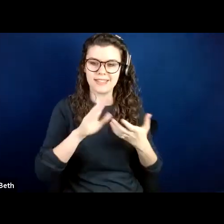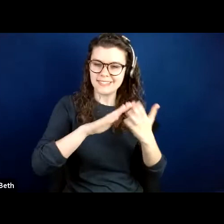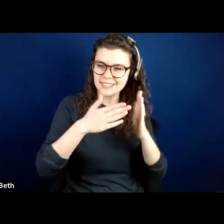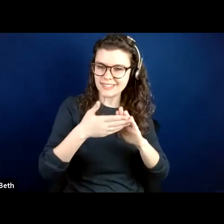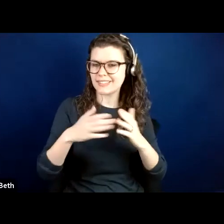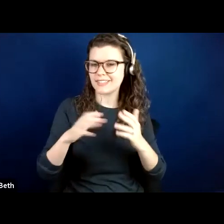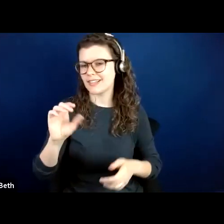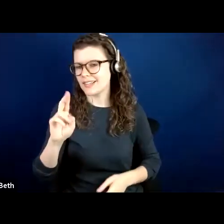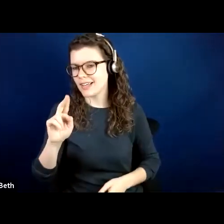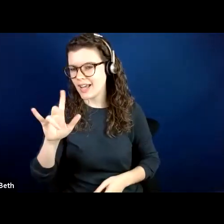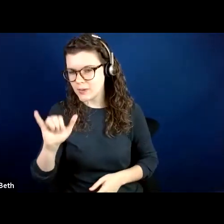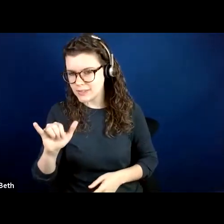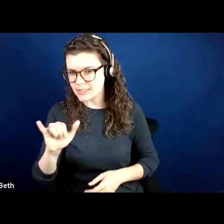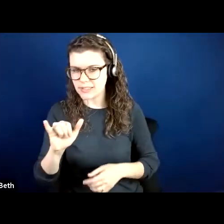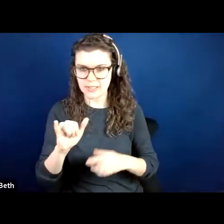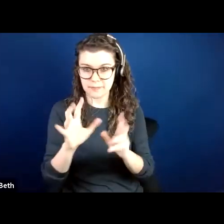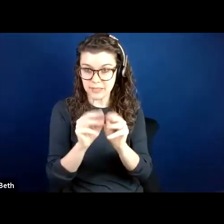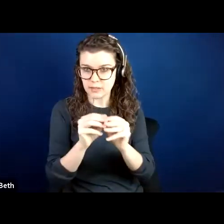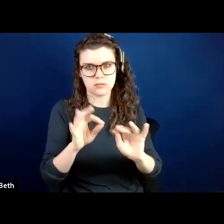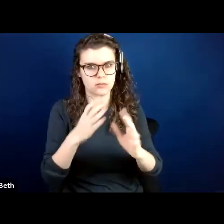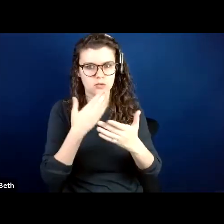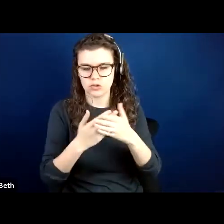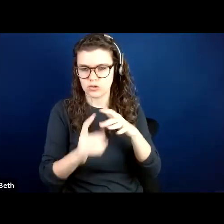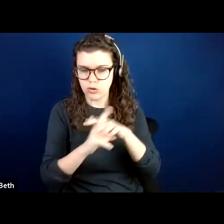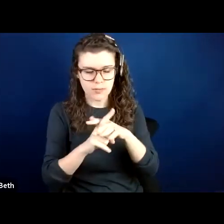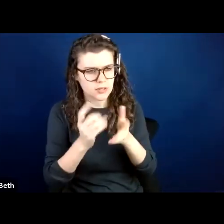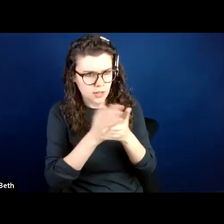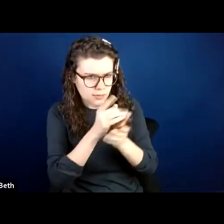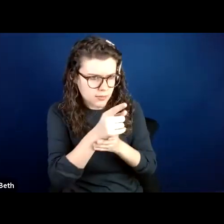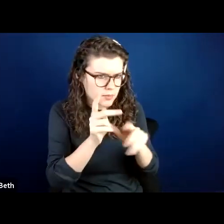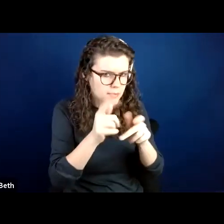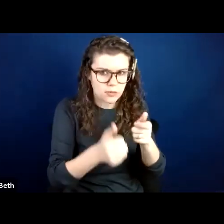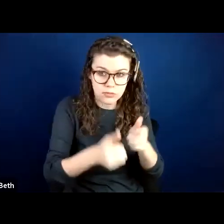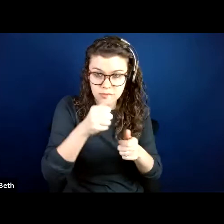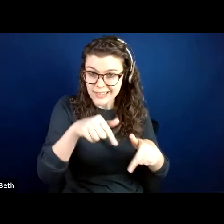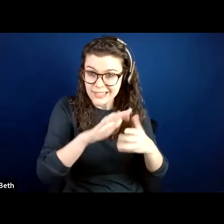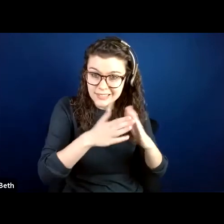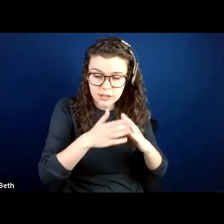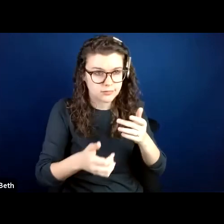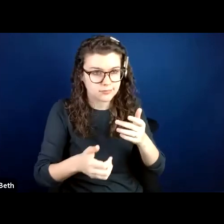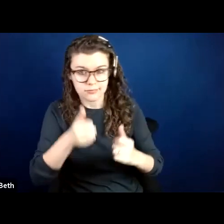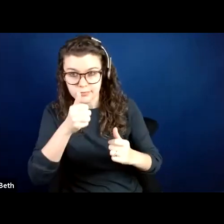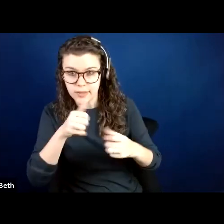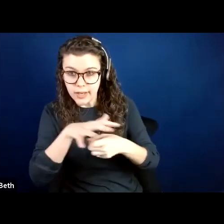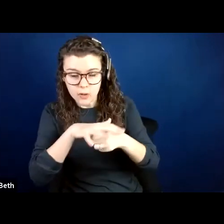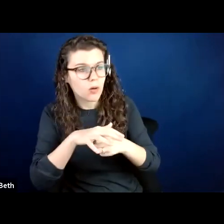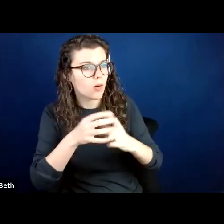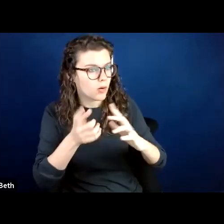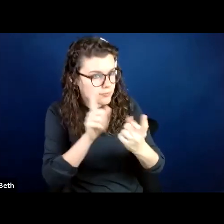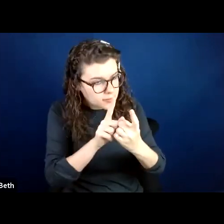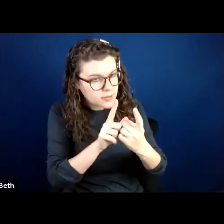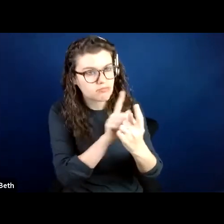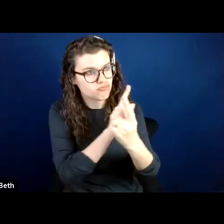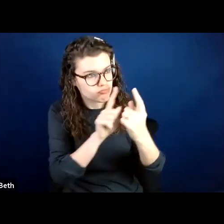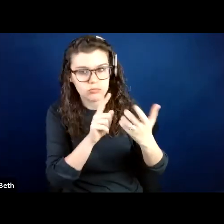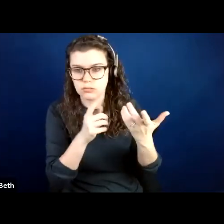to meet your municipal officials who control some of the things that you'll be trying to advocate for. It's good